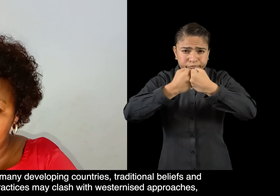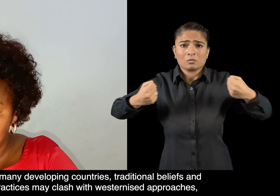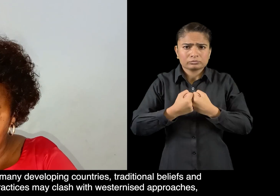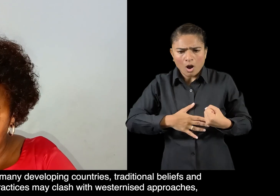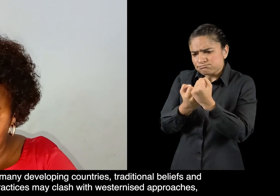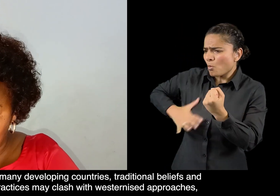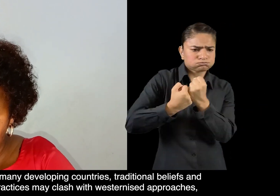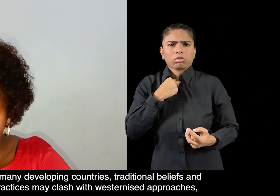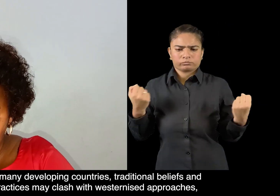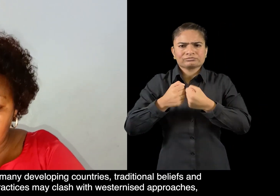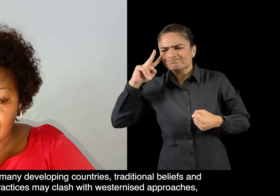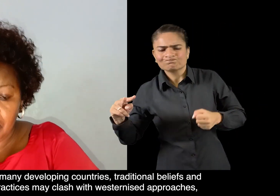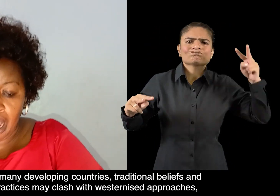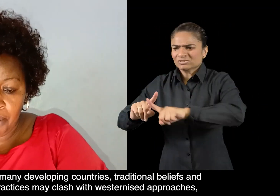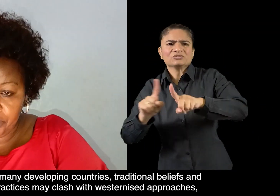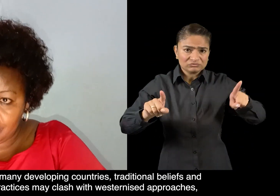westernized